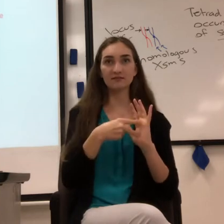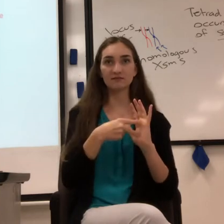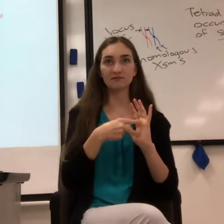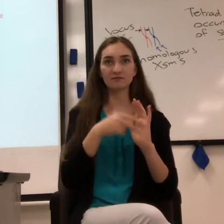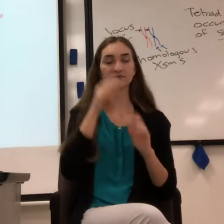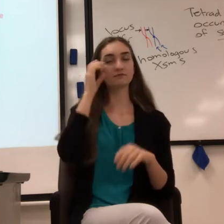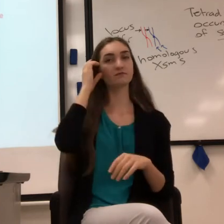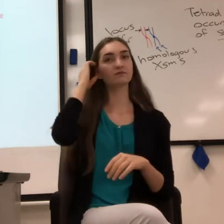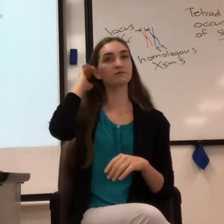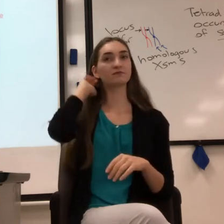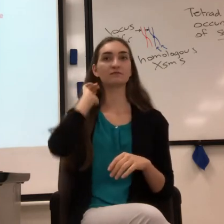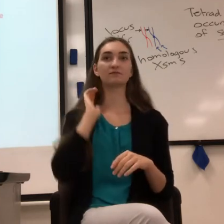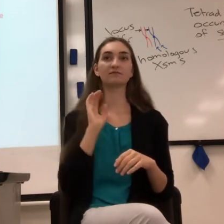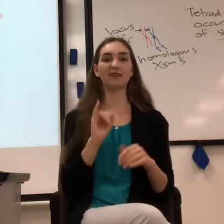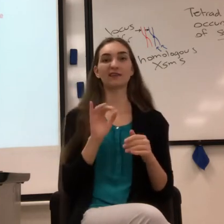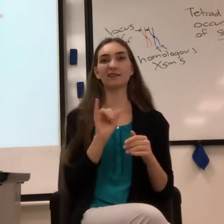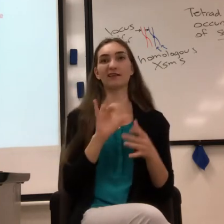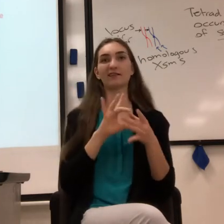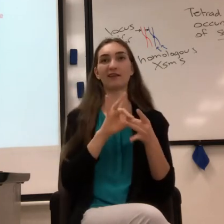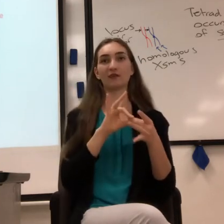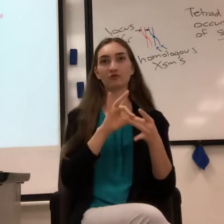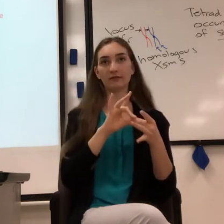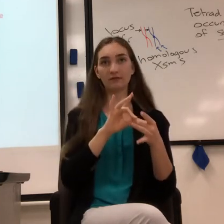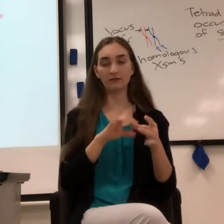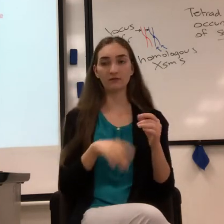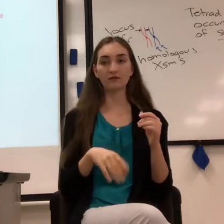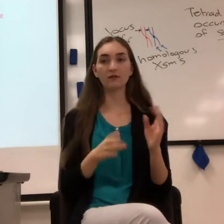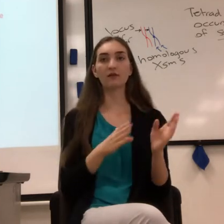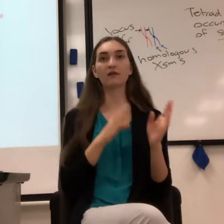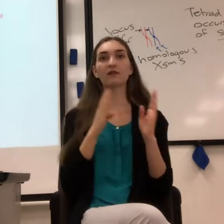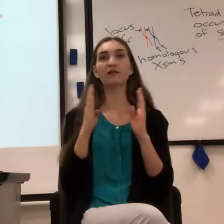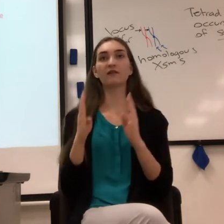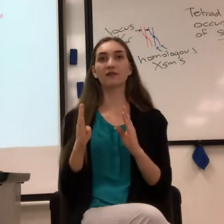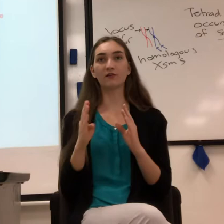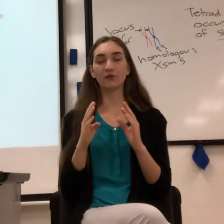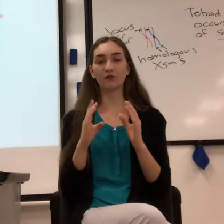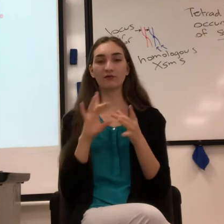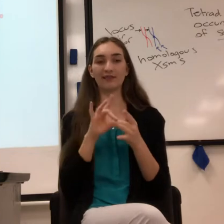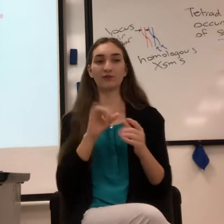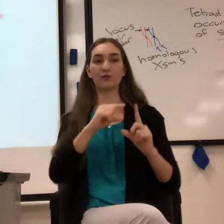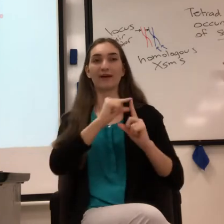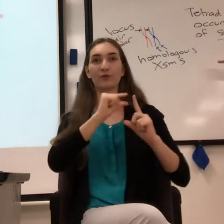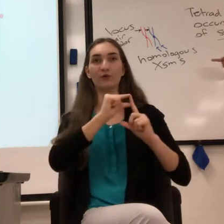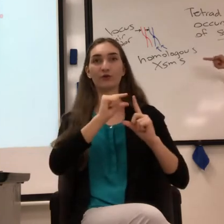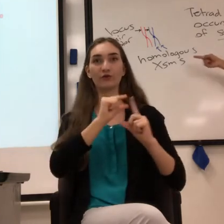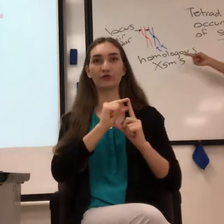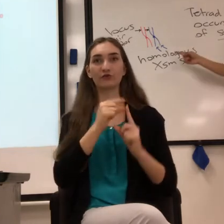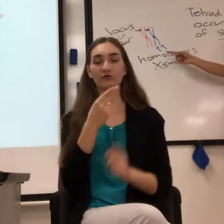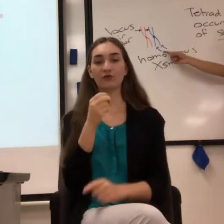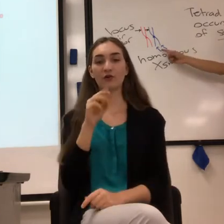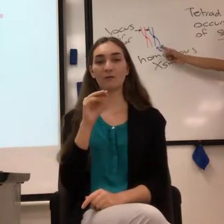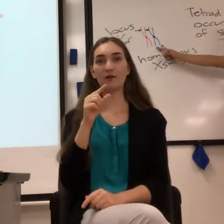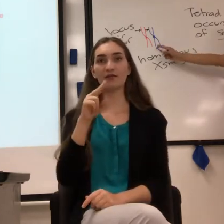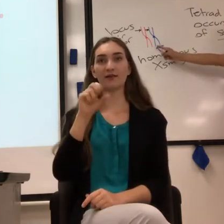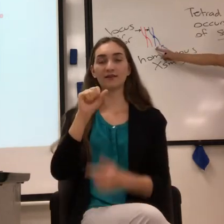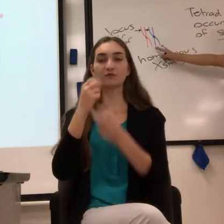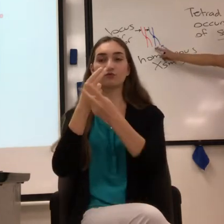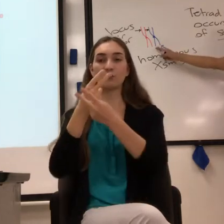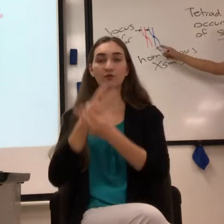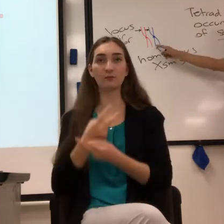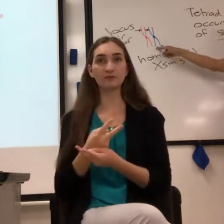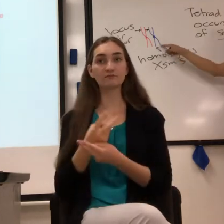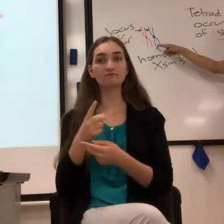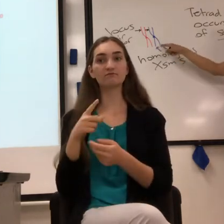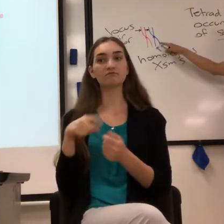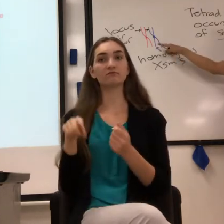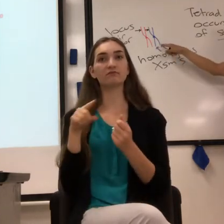cell, a connection. Here, in the spirit of that word, the homologous chromosomes are